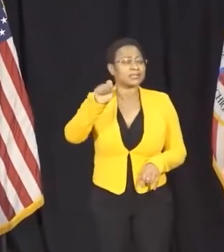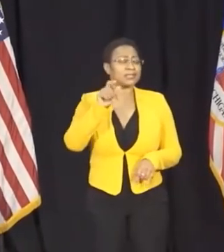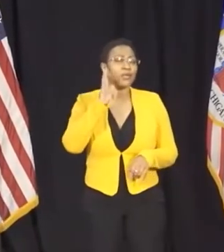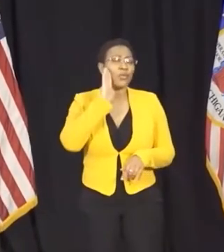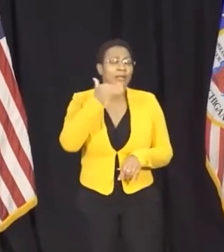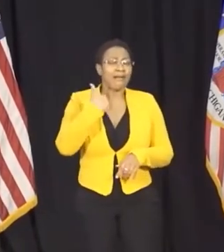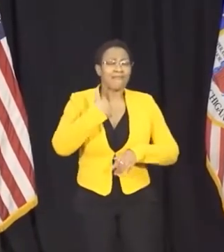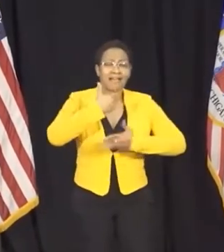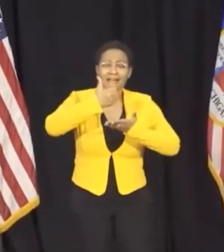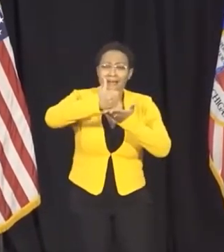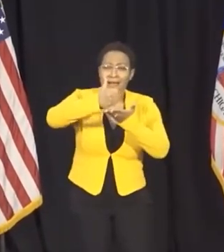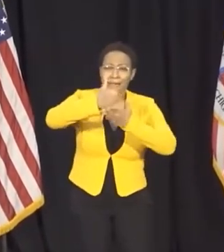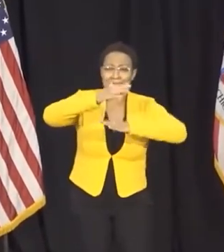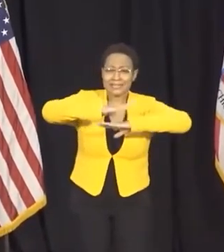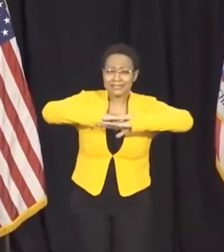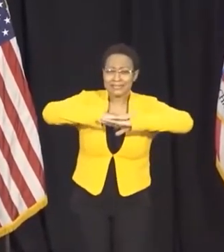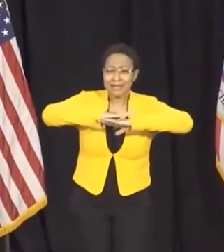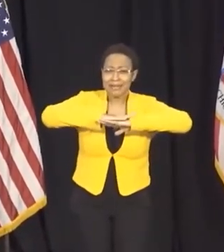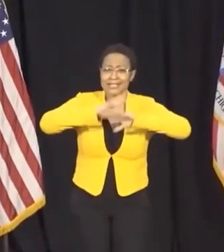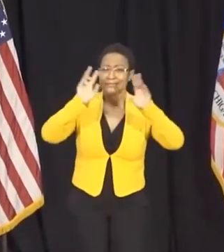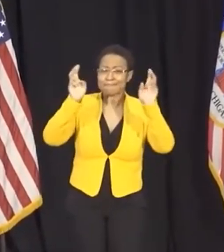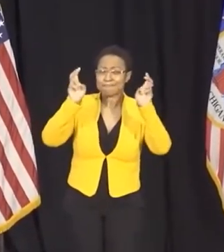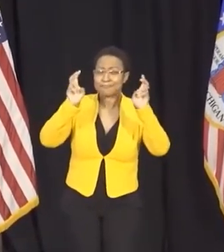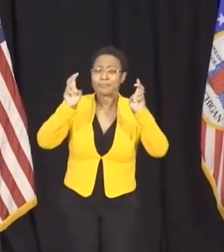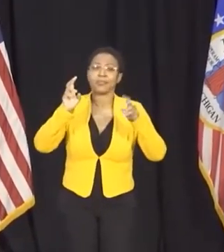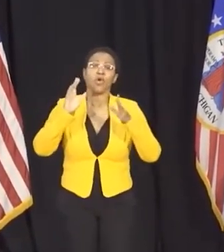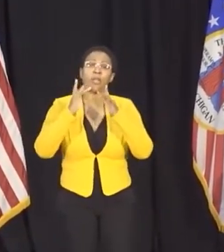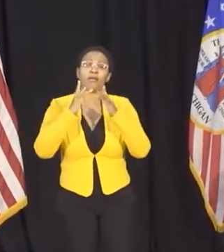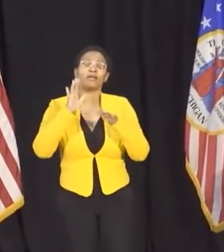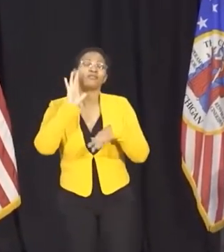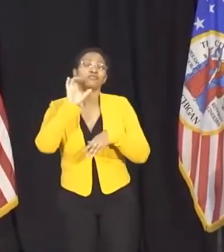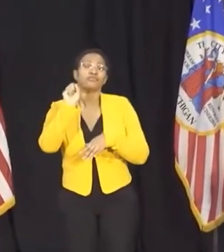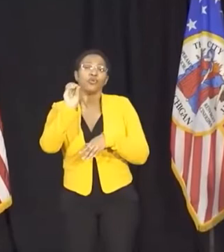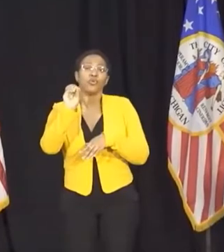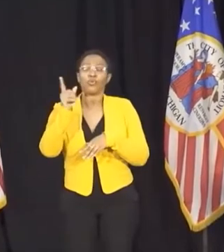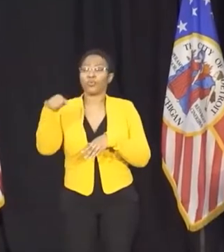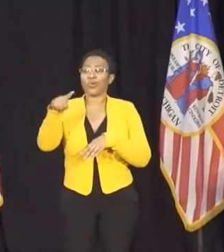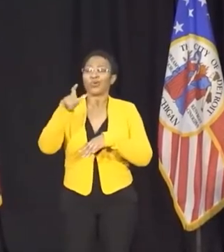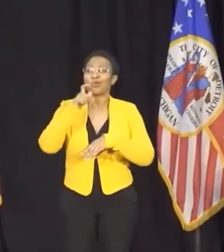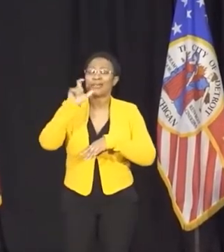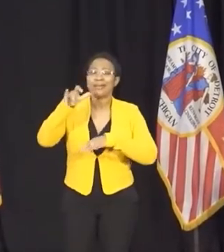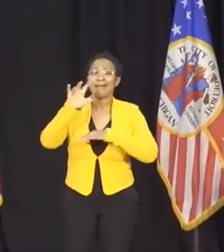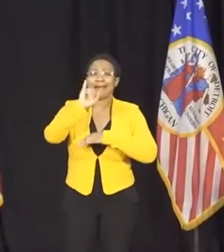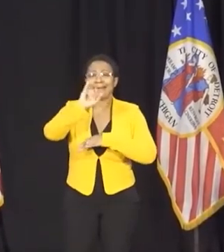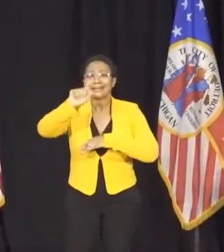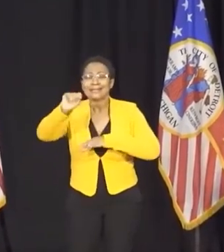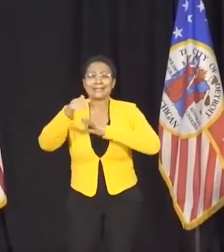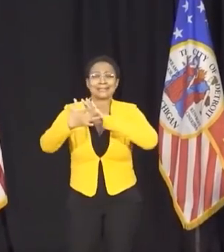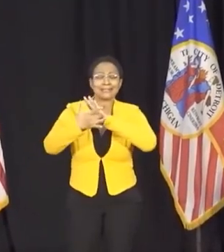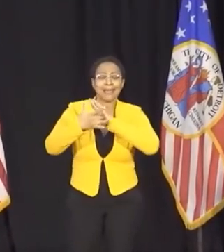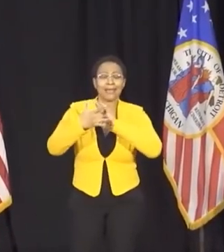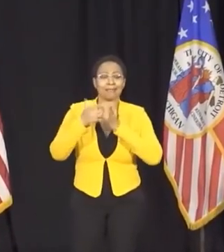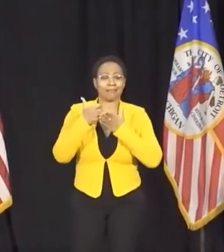a help desk for students who may need some support from the technical standpoint,